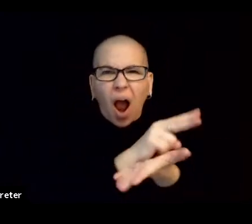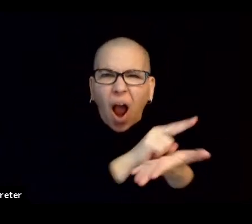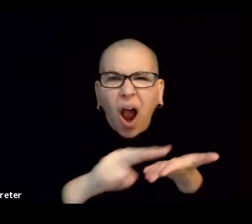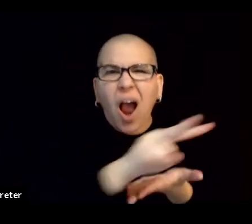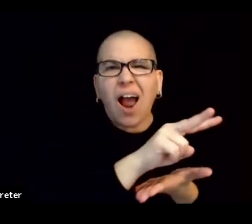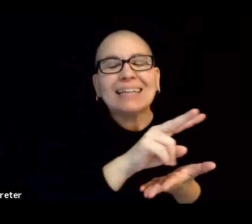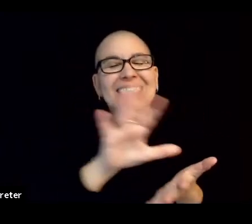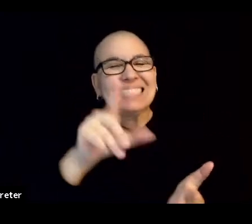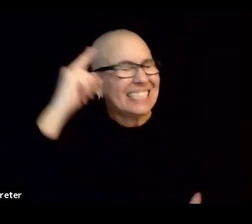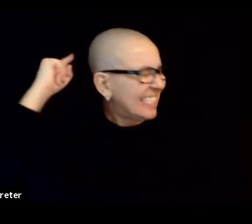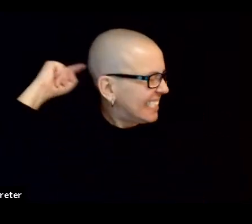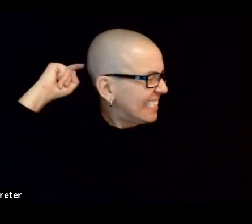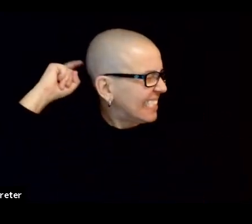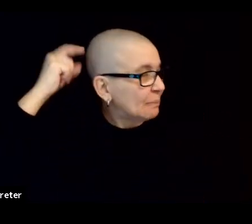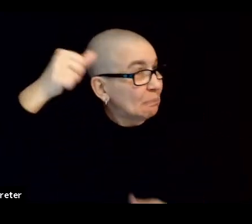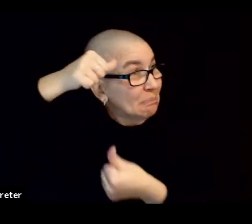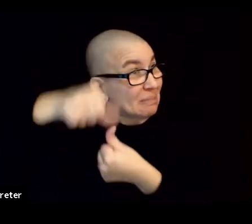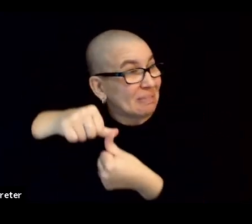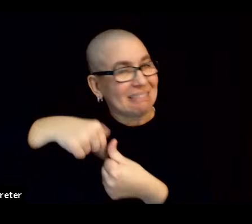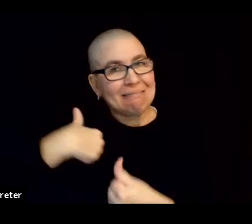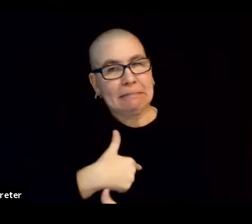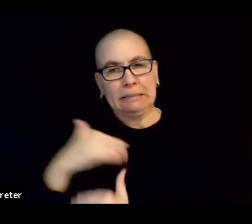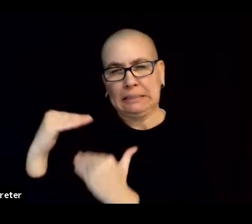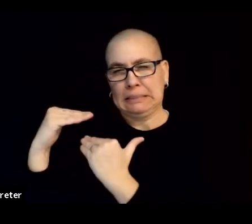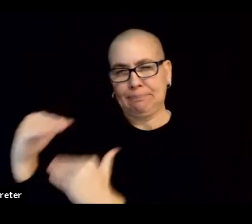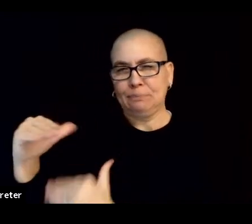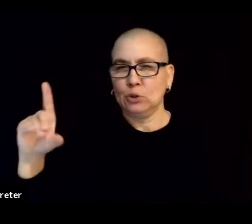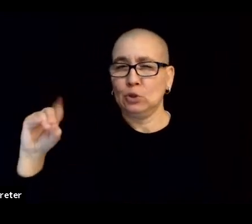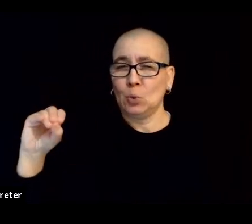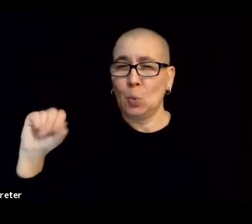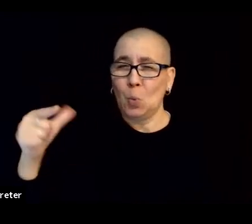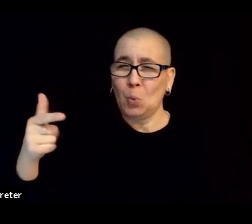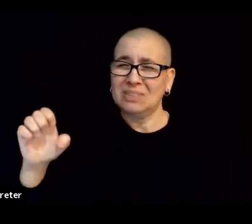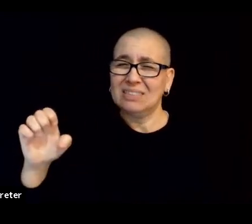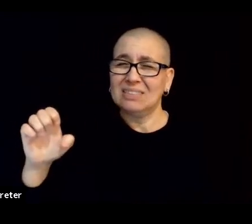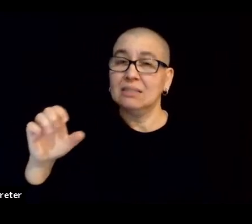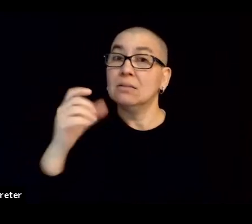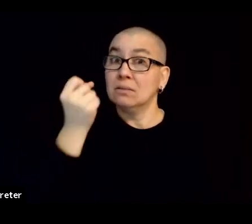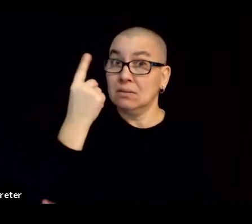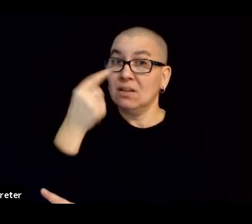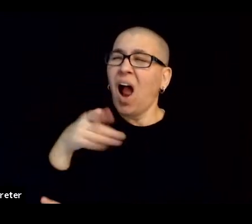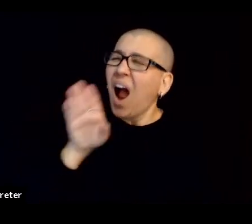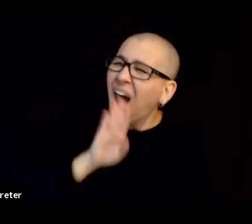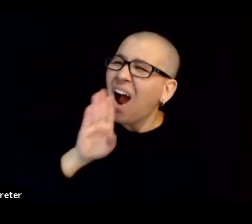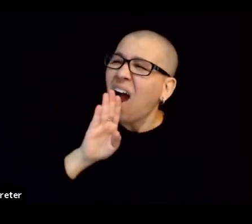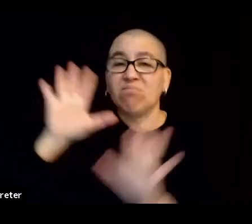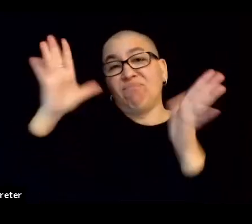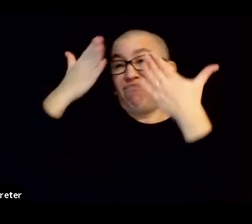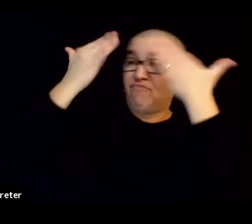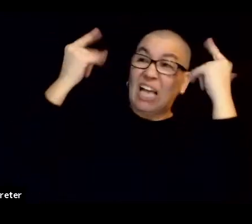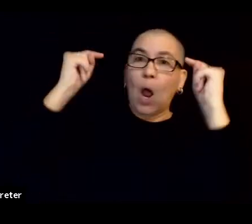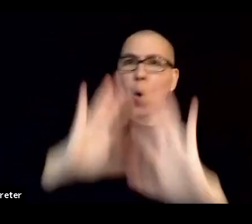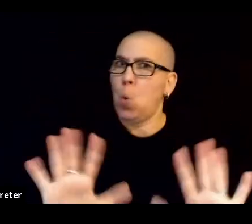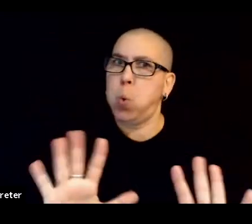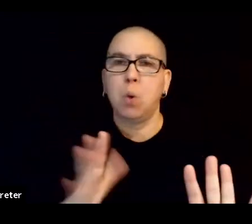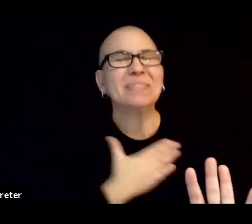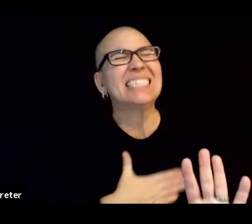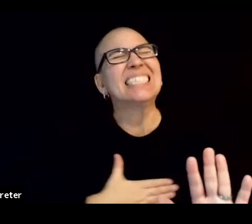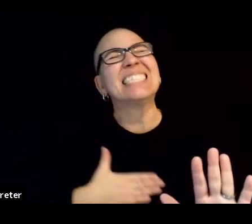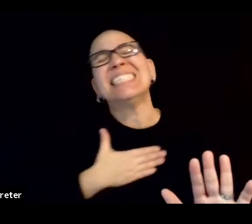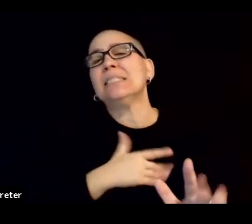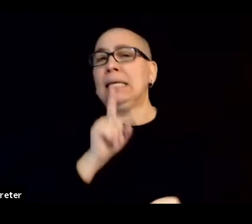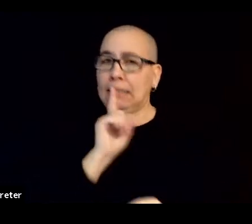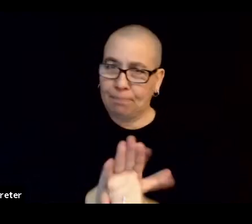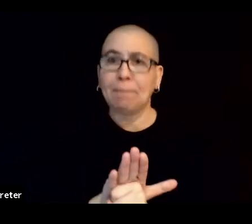you can't get an appointment quickly. As the governor has said, this is a system that we're standing up, testing, so that we're able